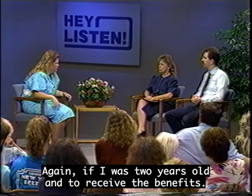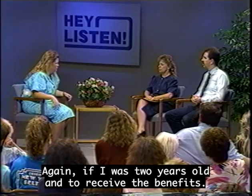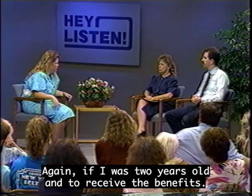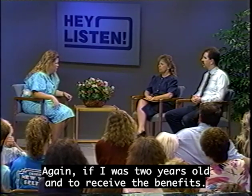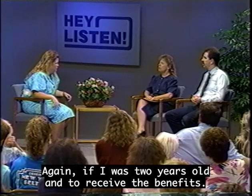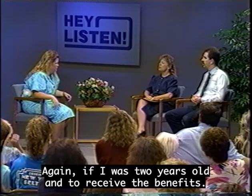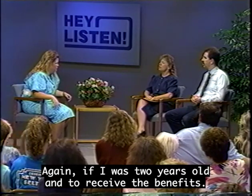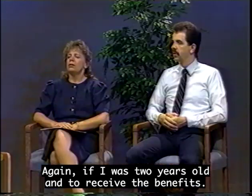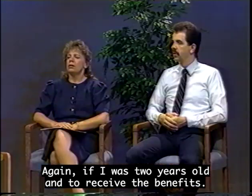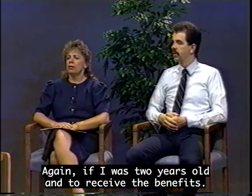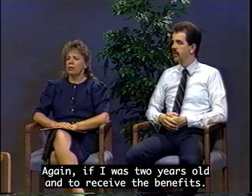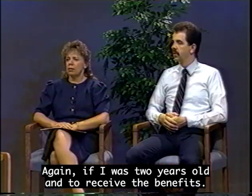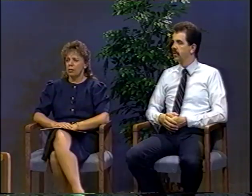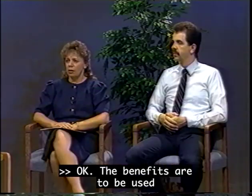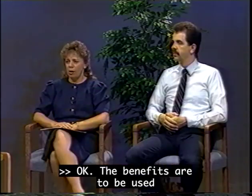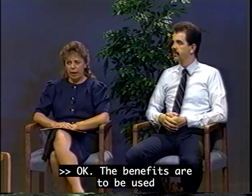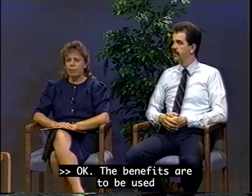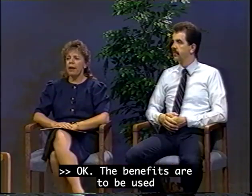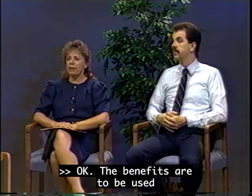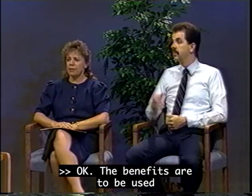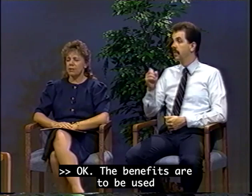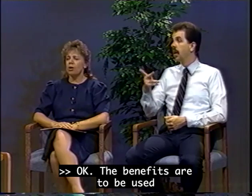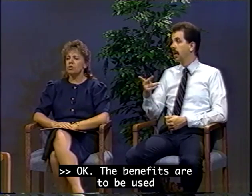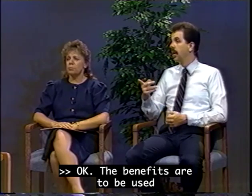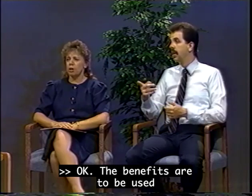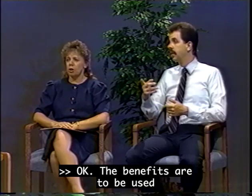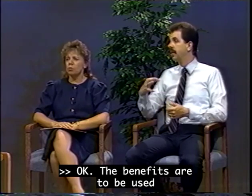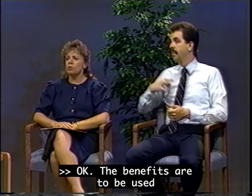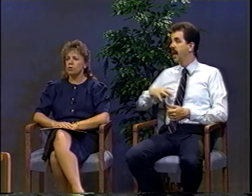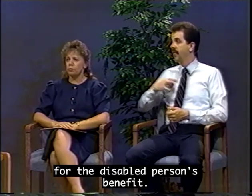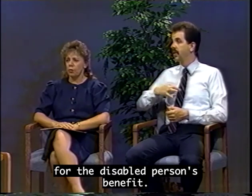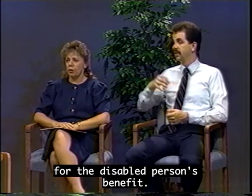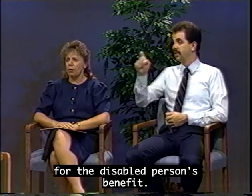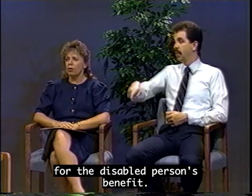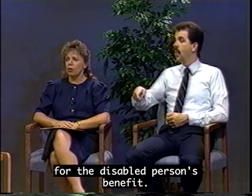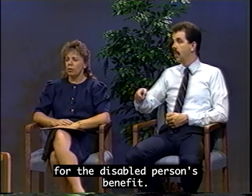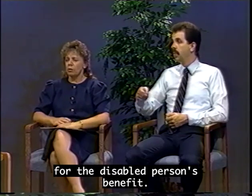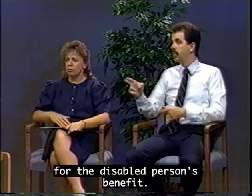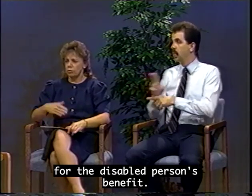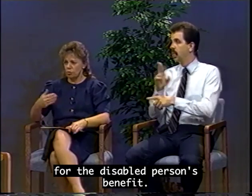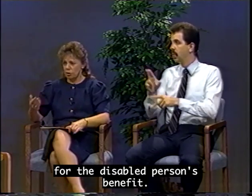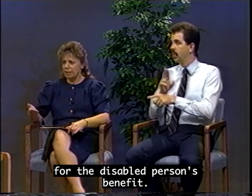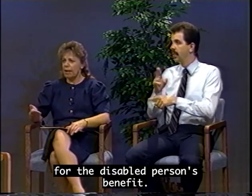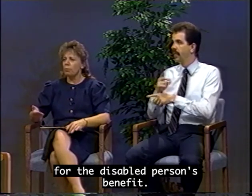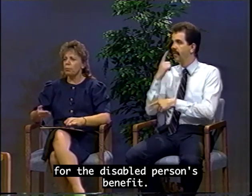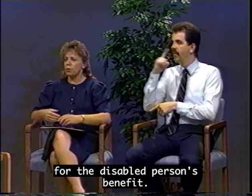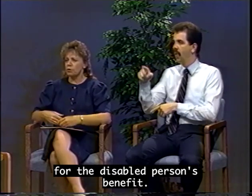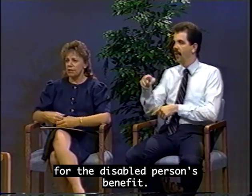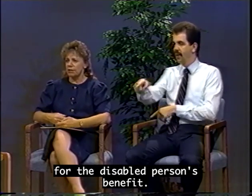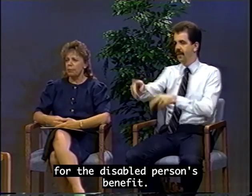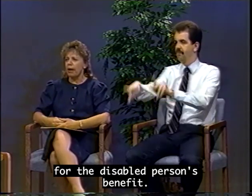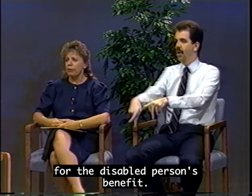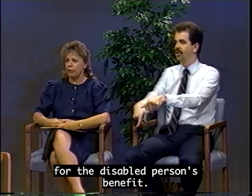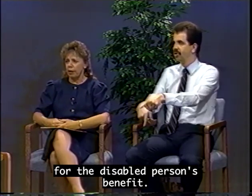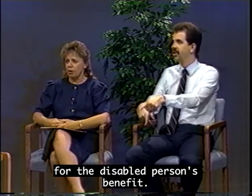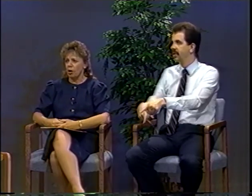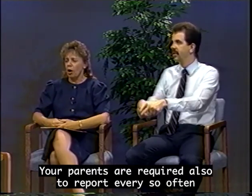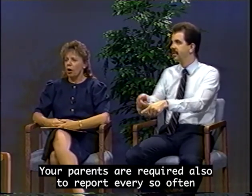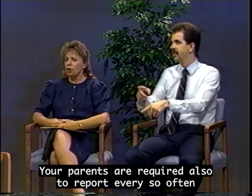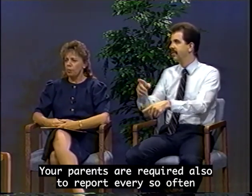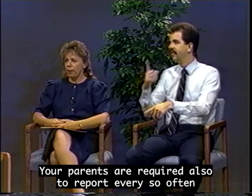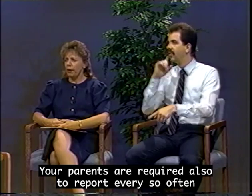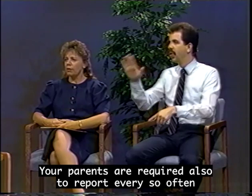2 years old and to receive the benefits? Okay, the benefits are to be used for the disabled person's